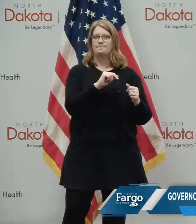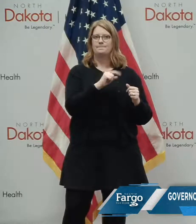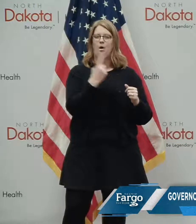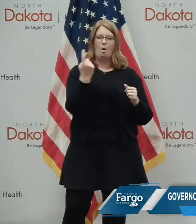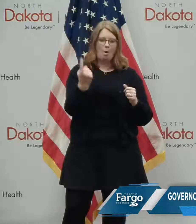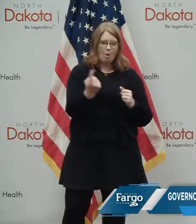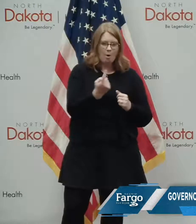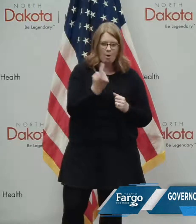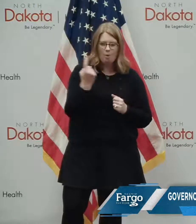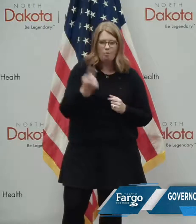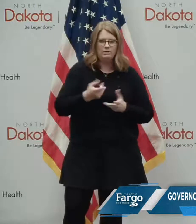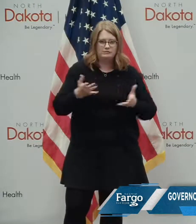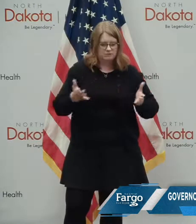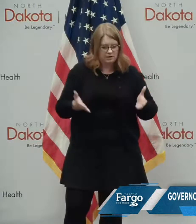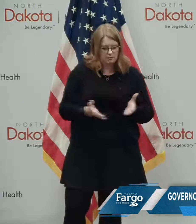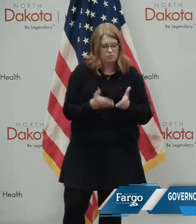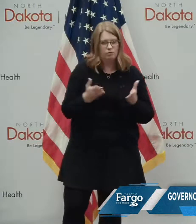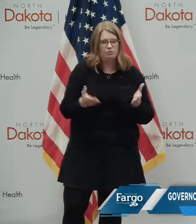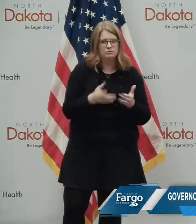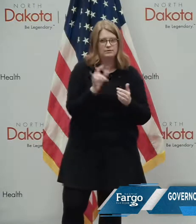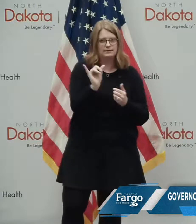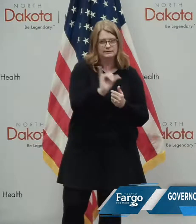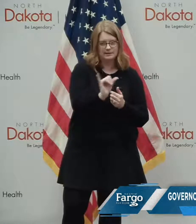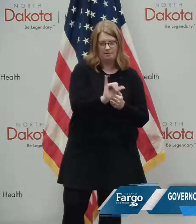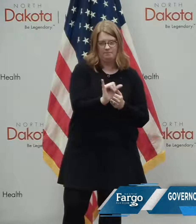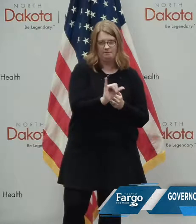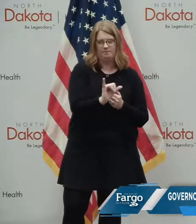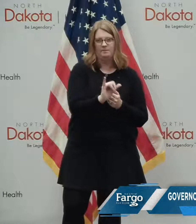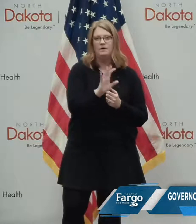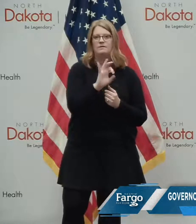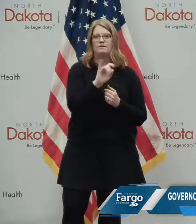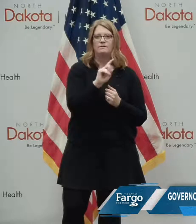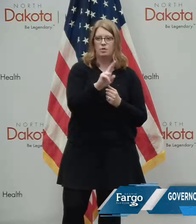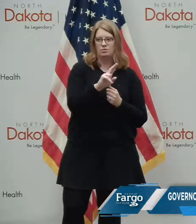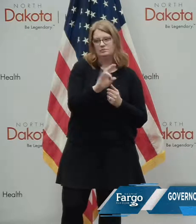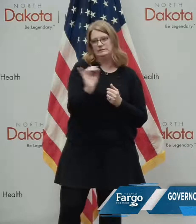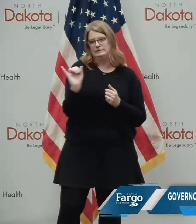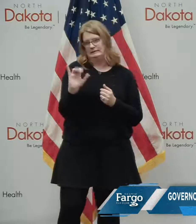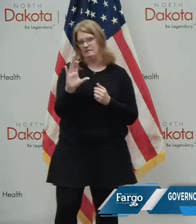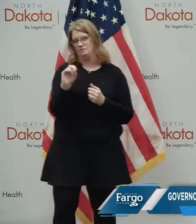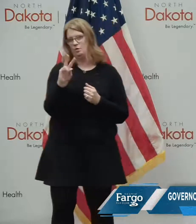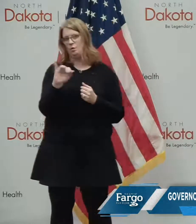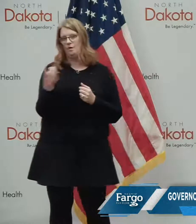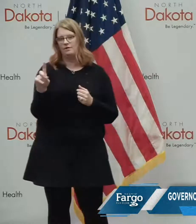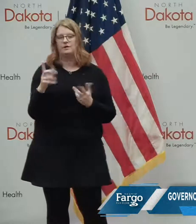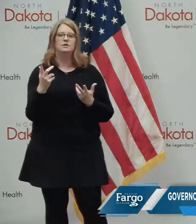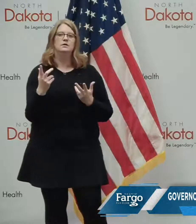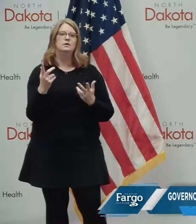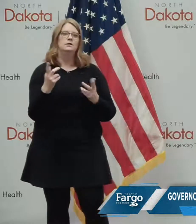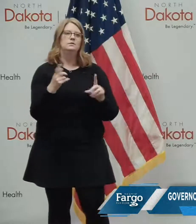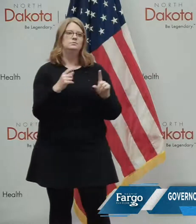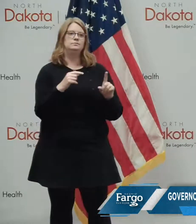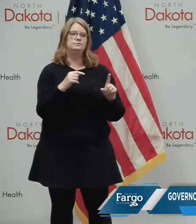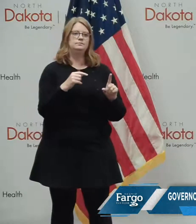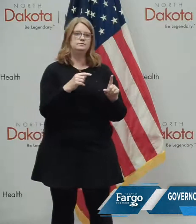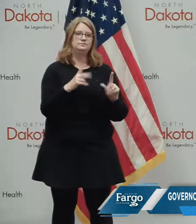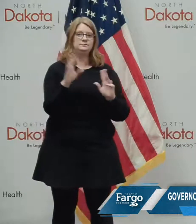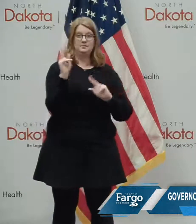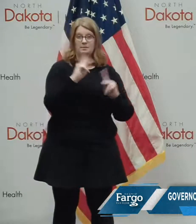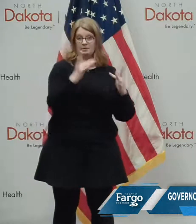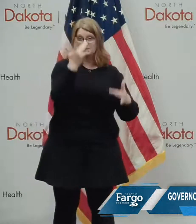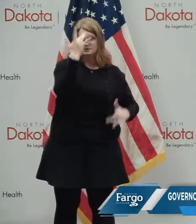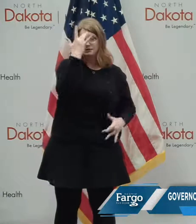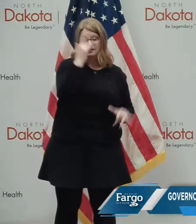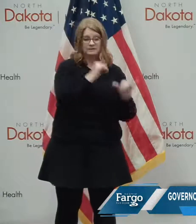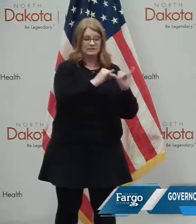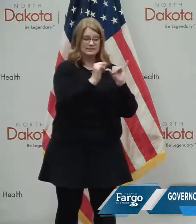promoted a lot of the same things, for influenza as we do for COVID. Individuals who are sick should stay